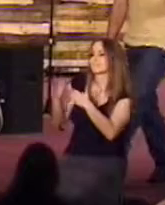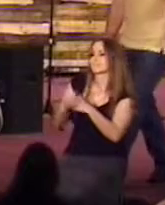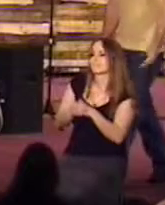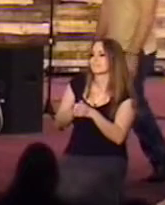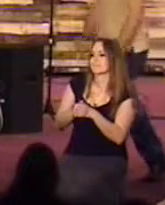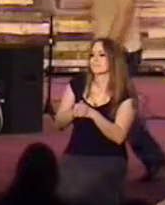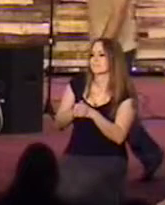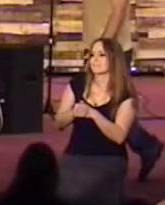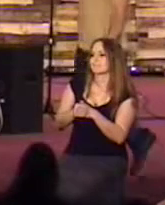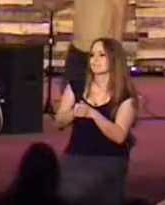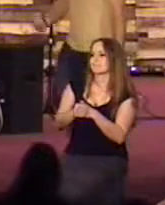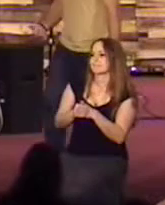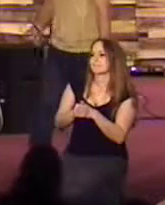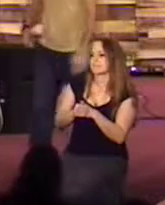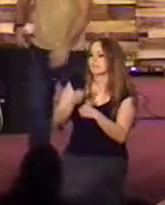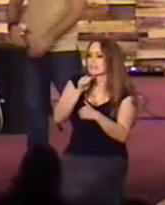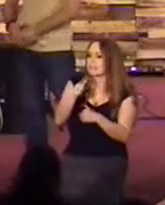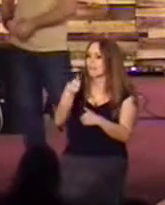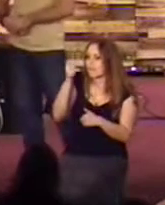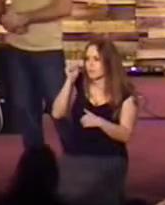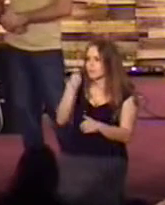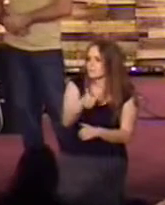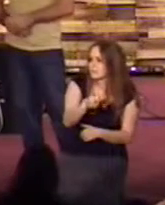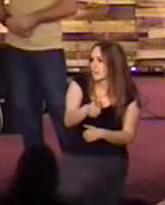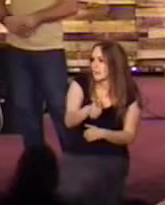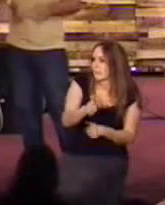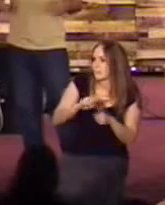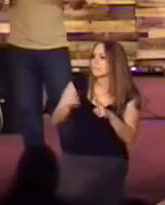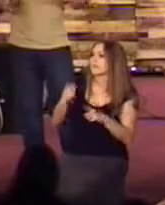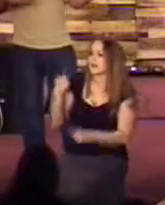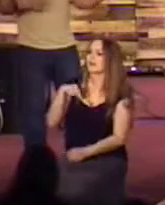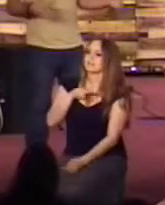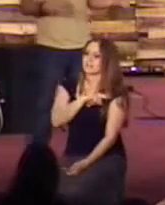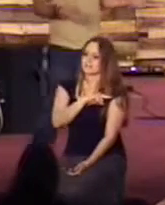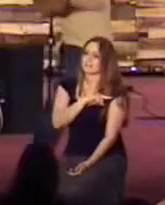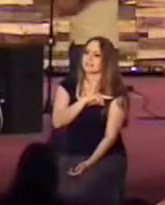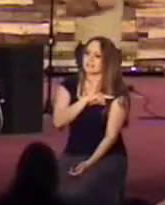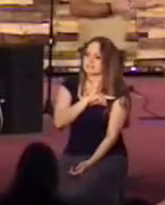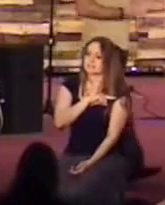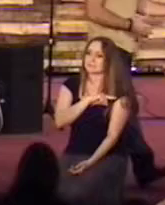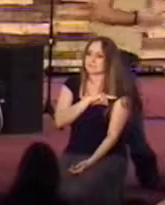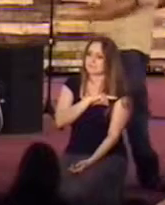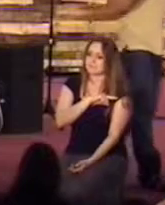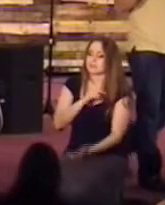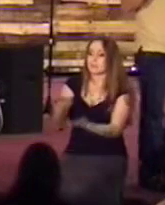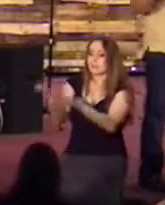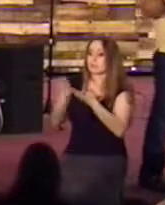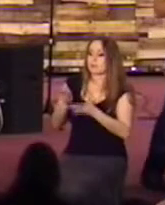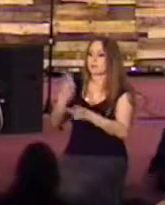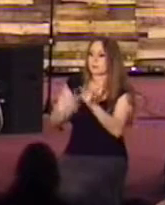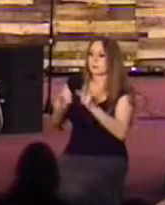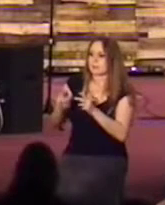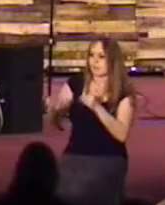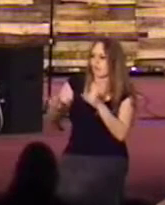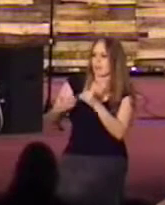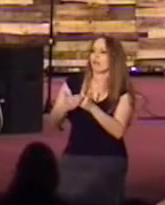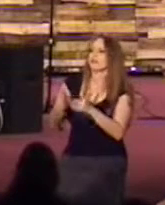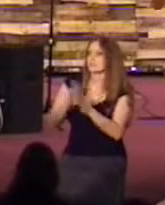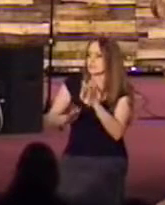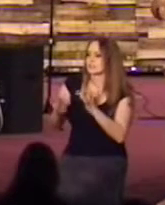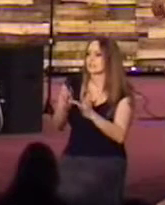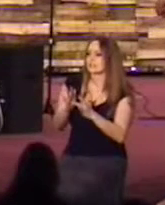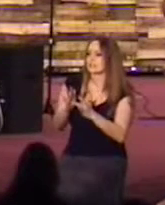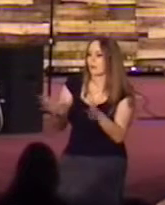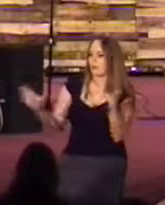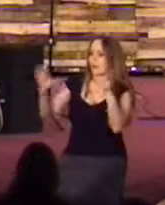Partly not even on his behalf, but on our behalf. That this is going to bring people close to him. This is going to reconcile people